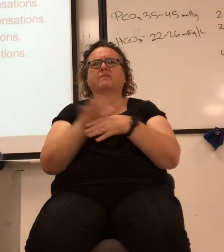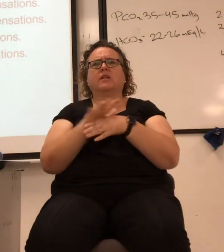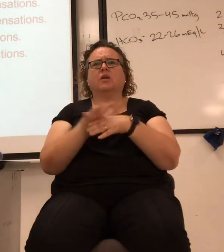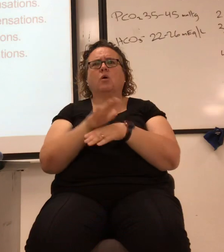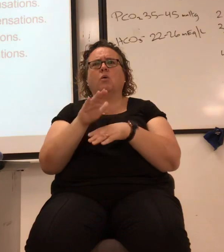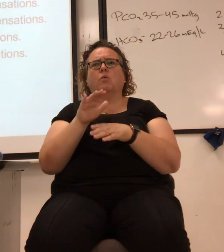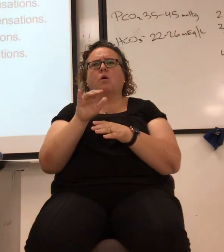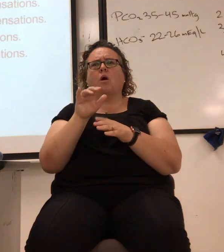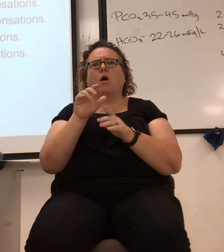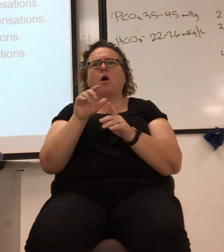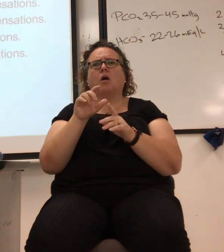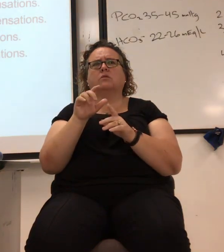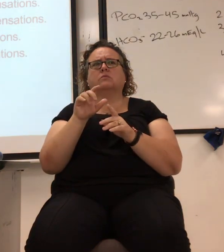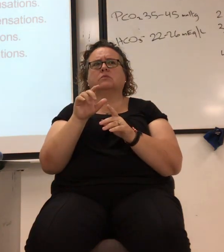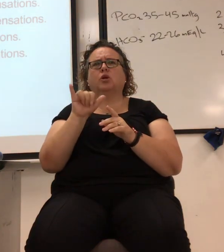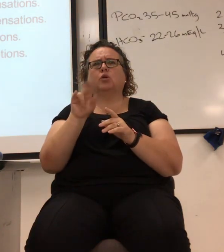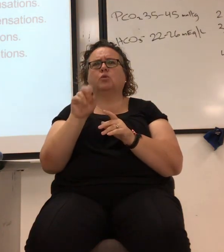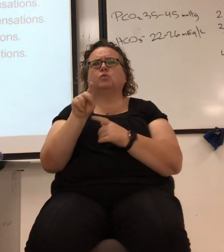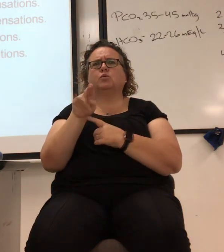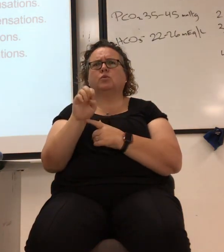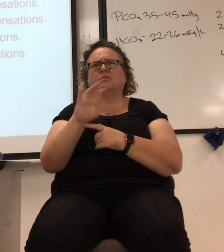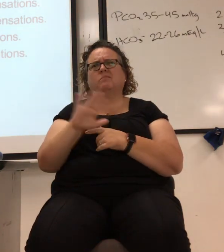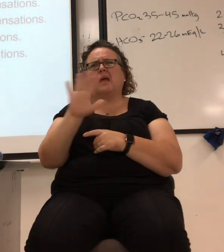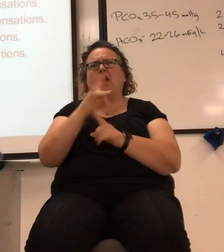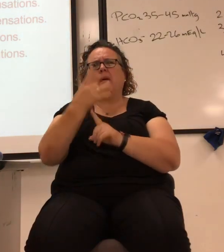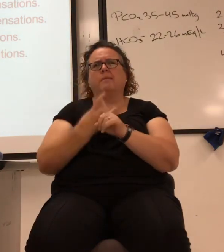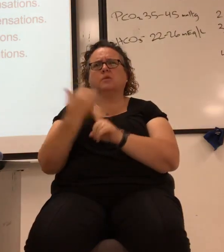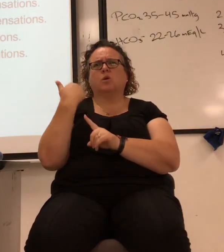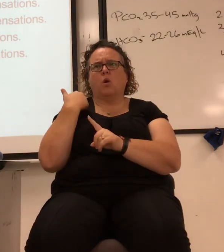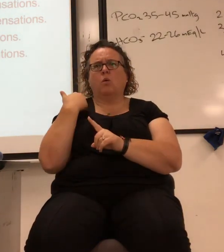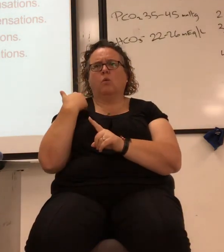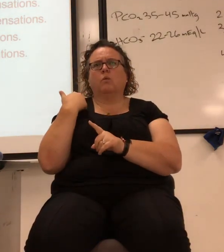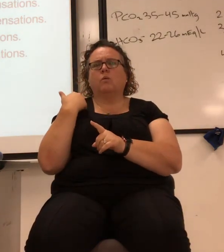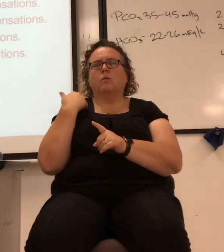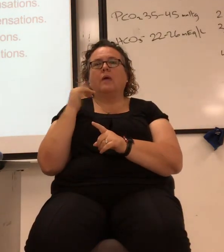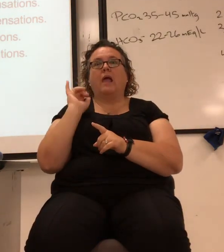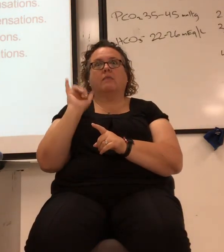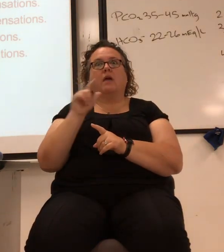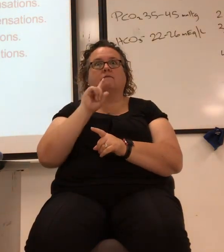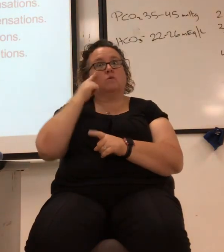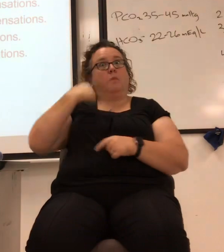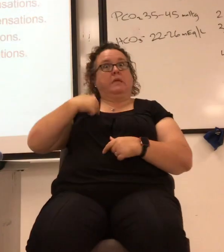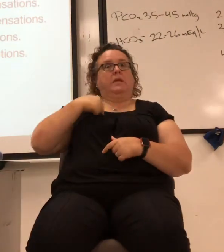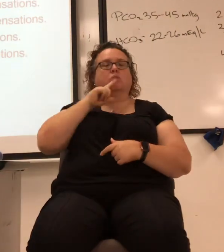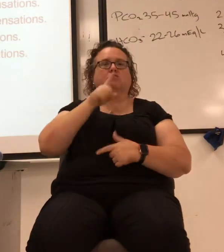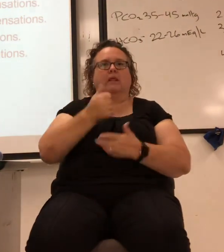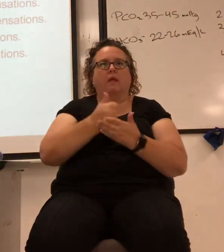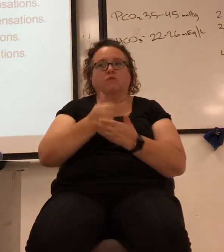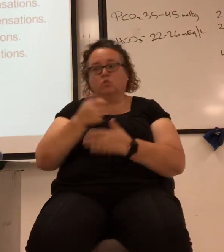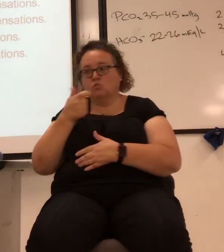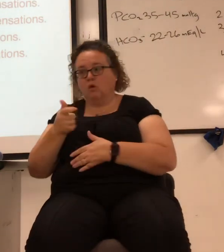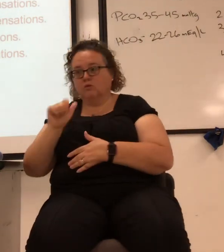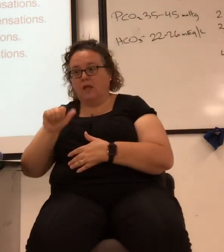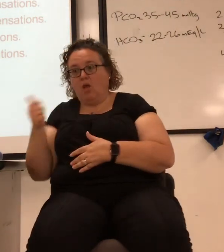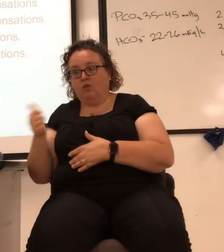Is the other system helping? 25 is in the normal range. It ain't helping. So without